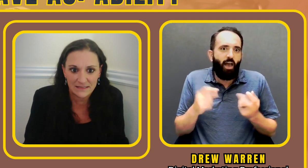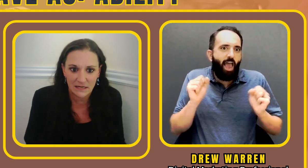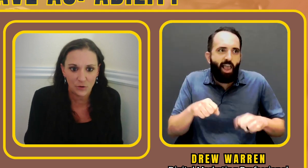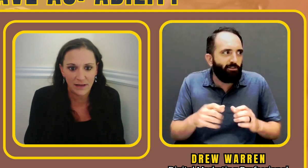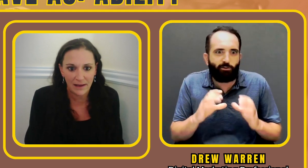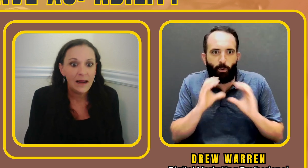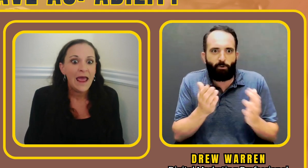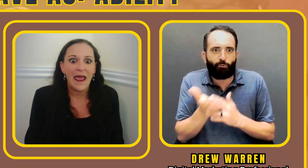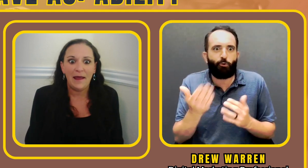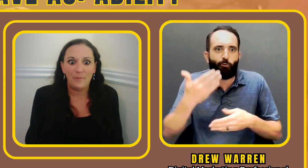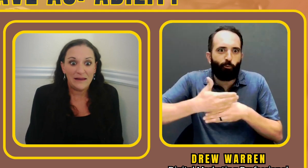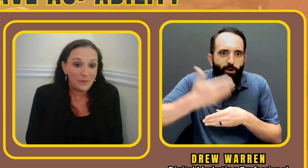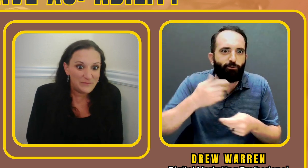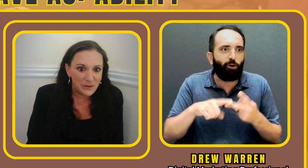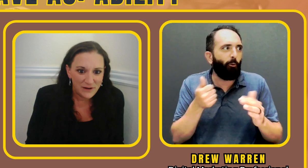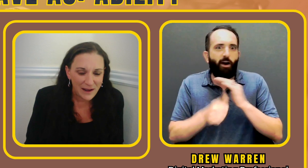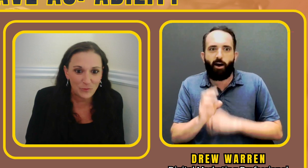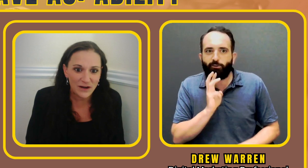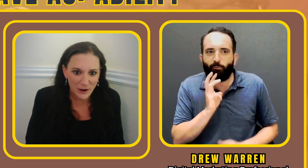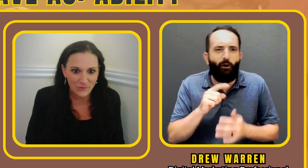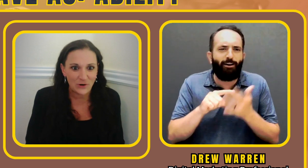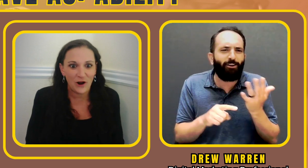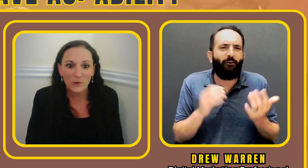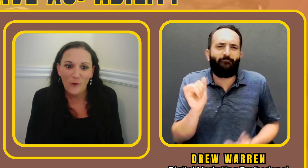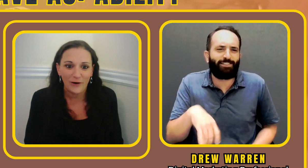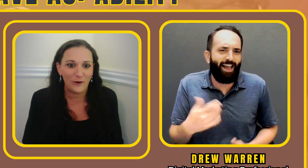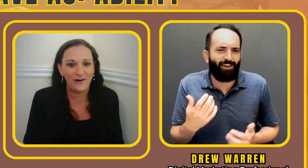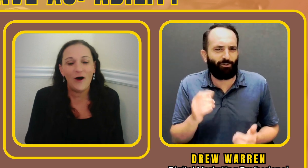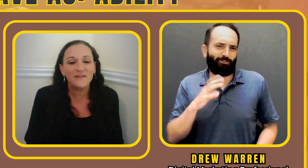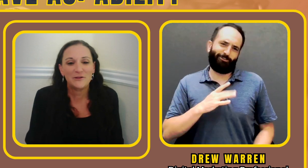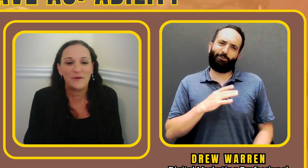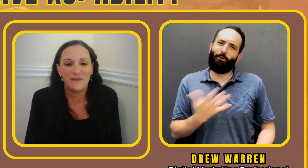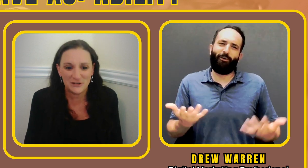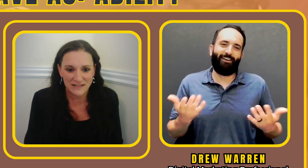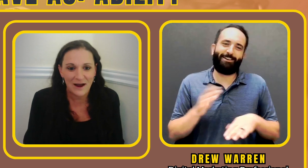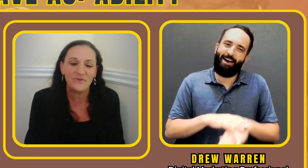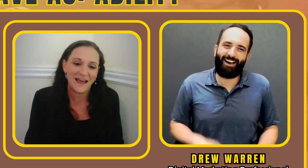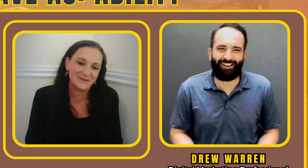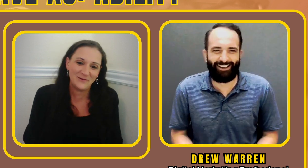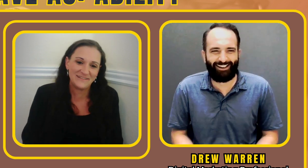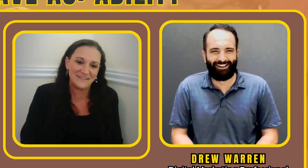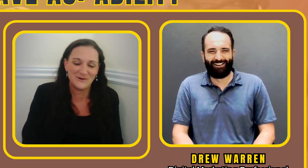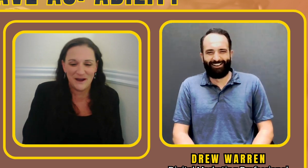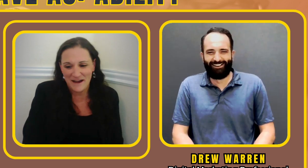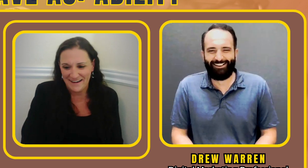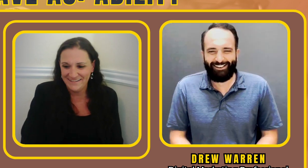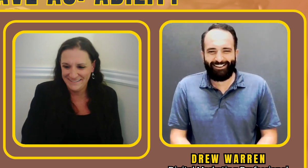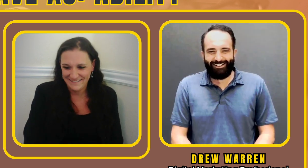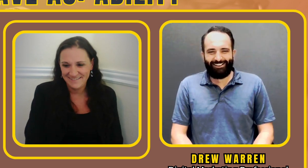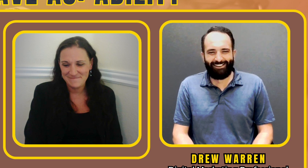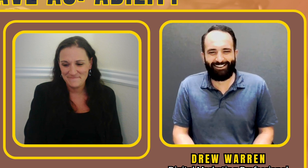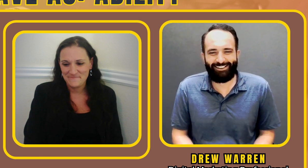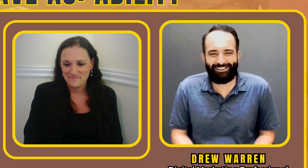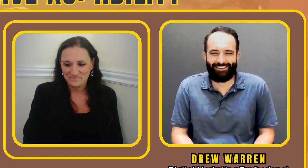easily it is to communicate, and being able to even communicate through windows or underwater and all these other advantages that come with that. So of course that's cool.